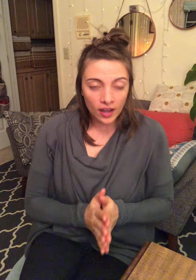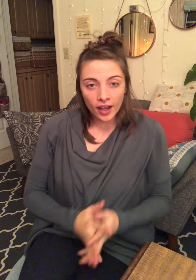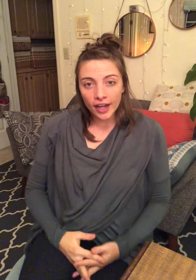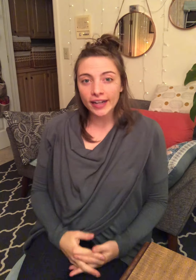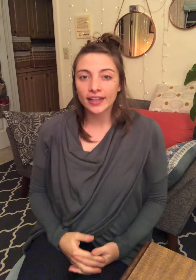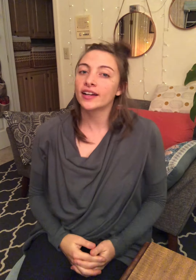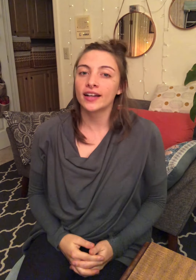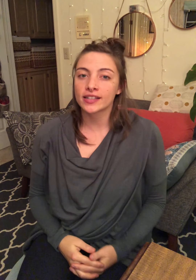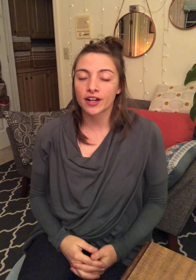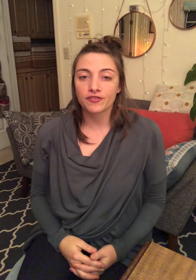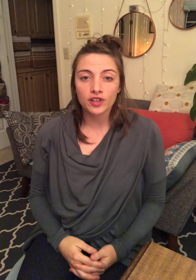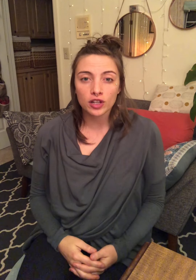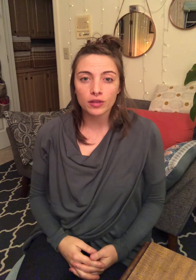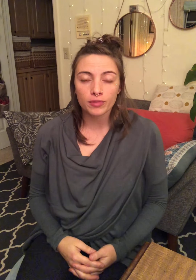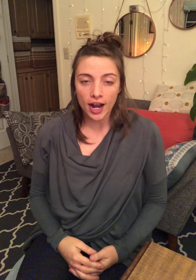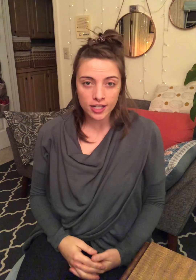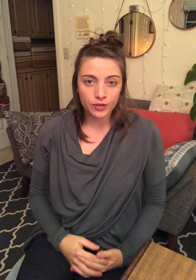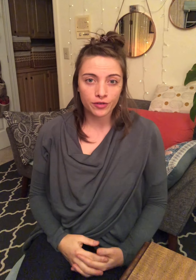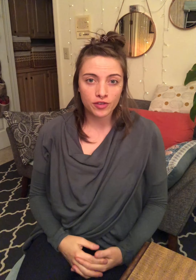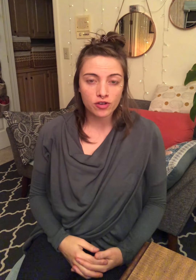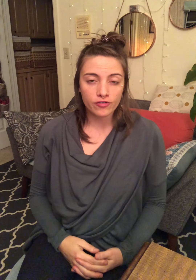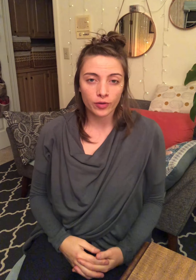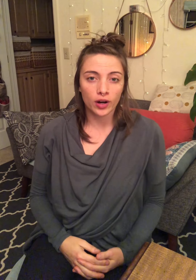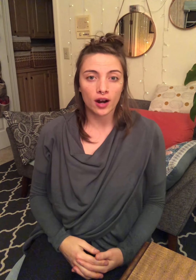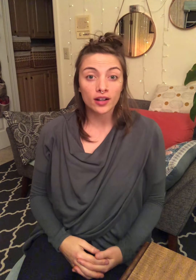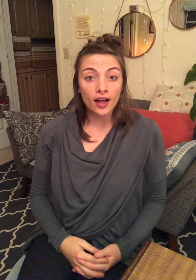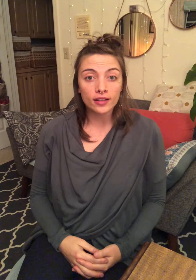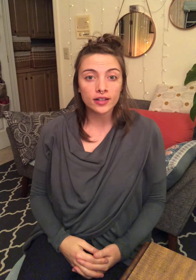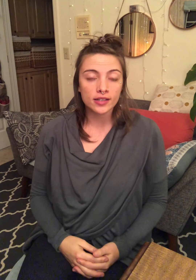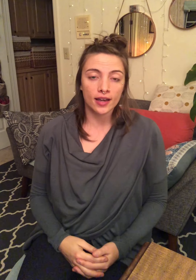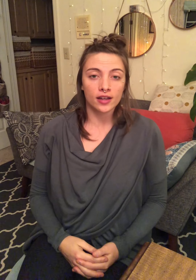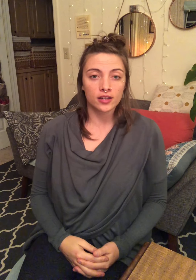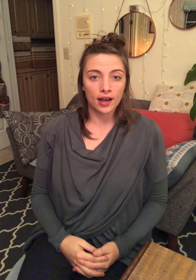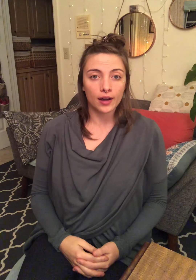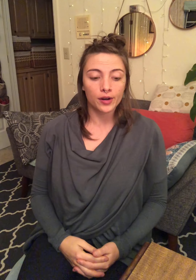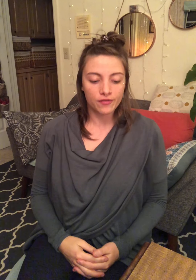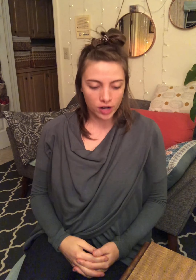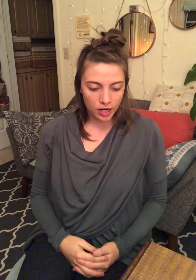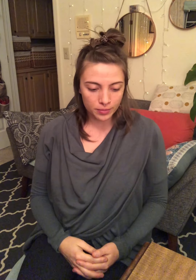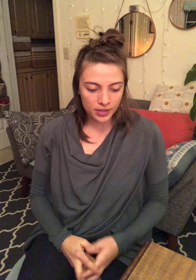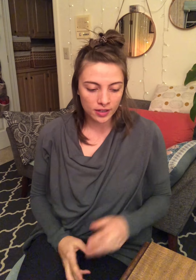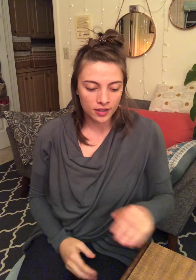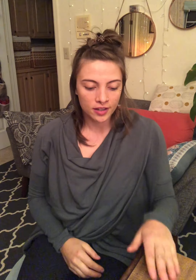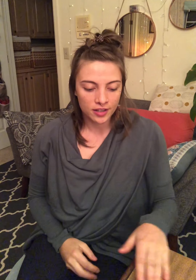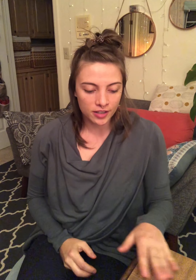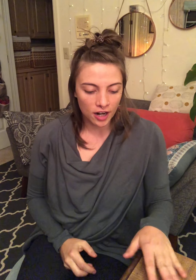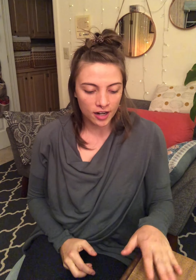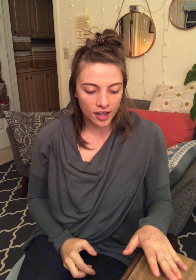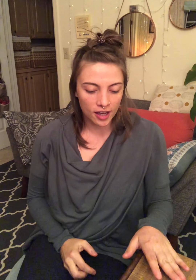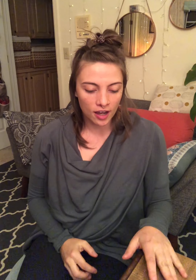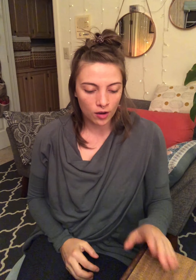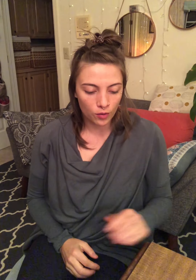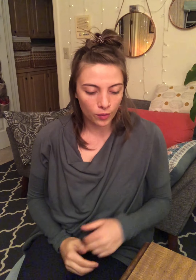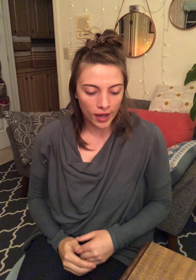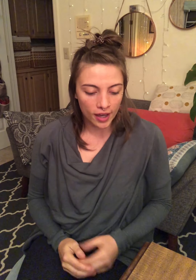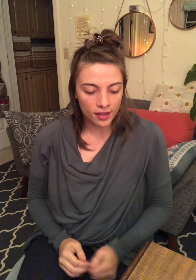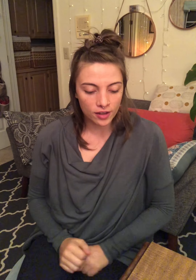All right, here is our full practice review for our colors and our verbs. Starting with